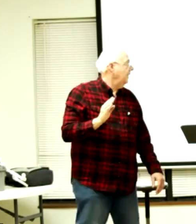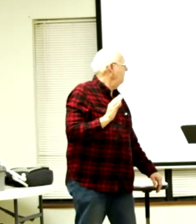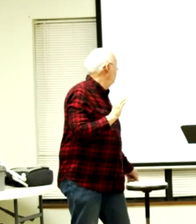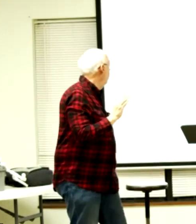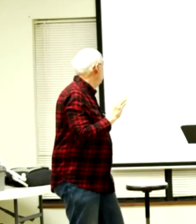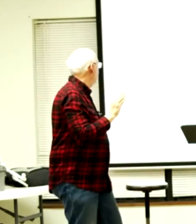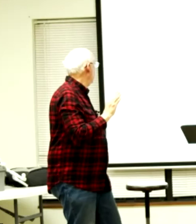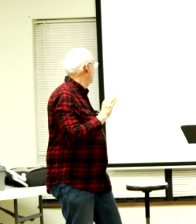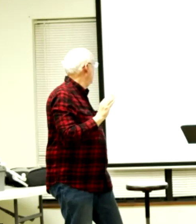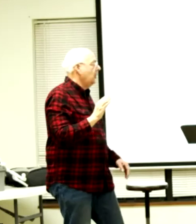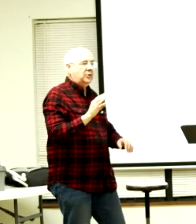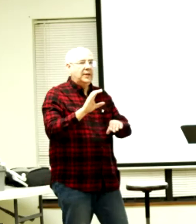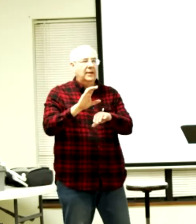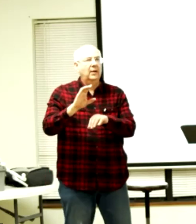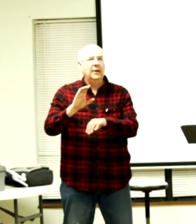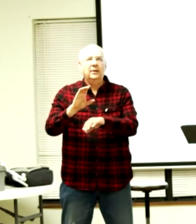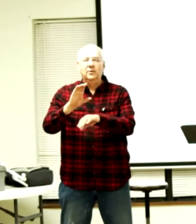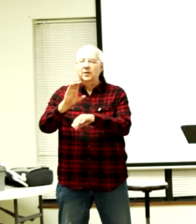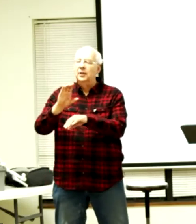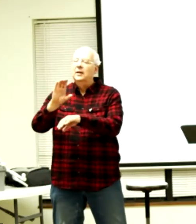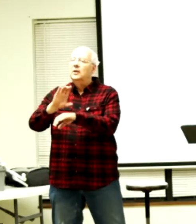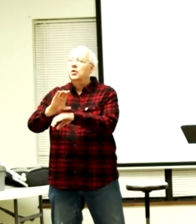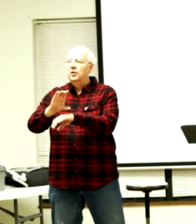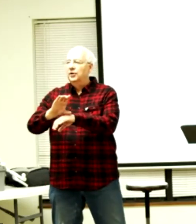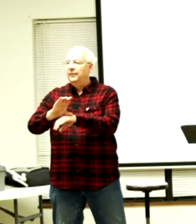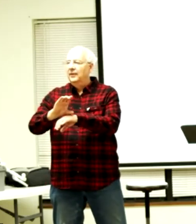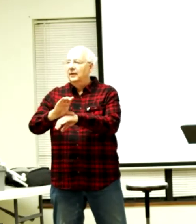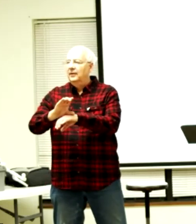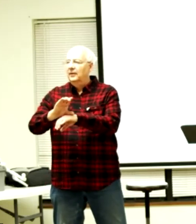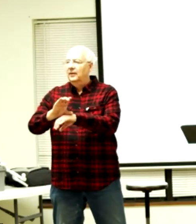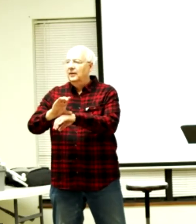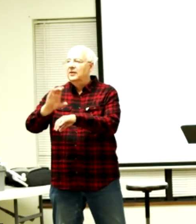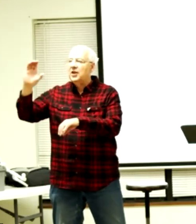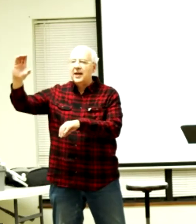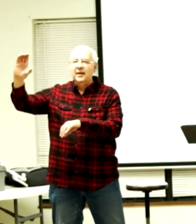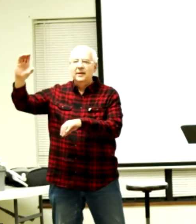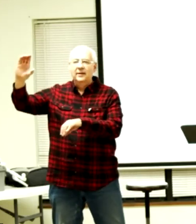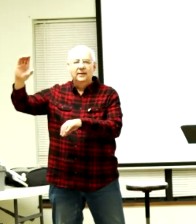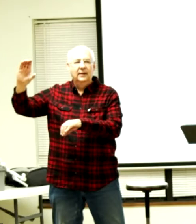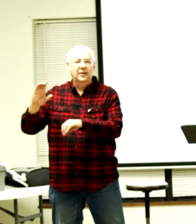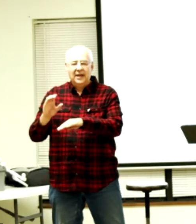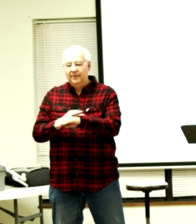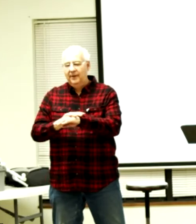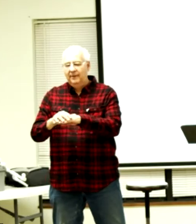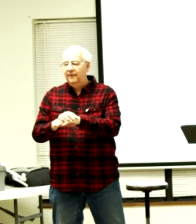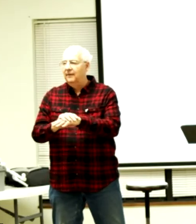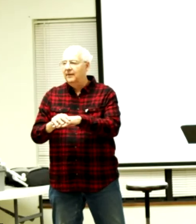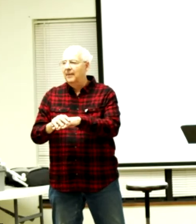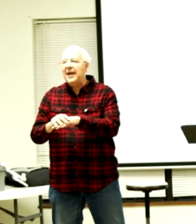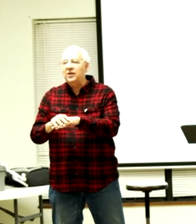then church we didn't do church. Church. C hand on top of a base